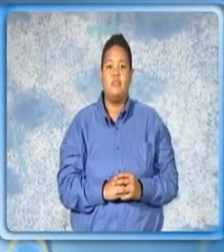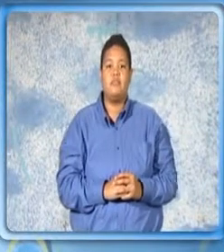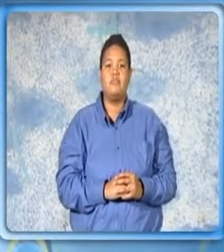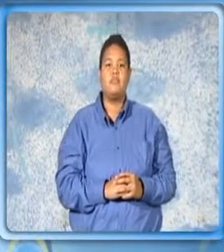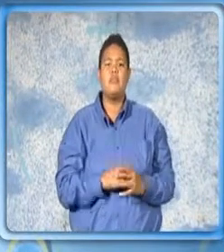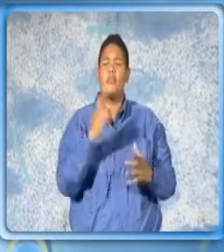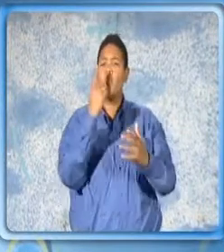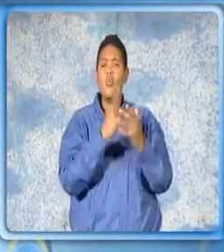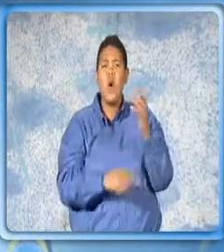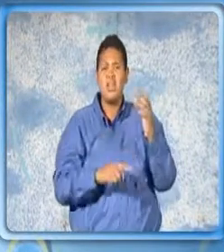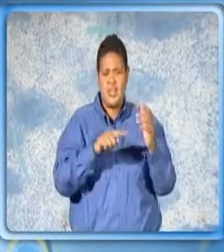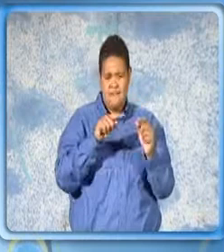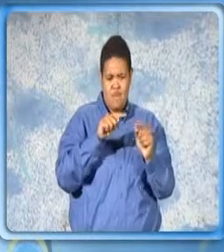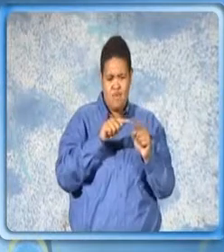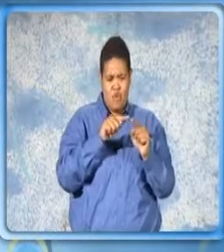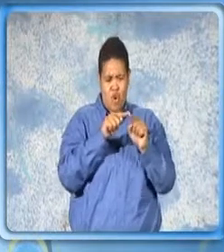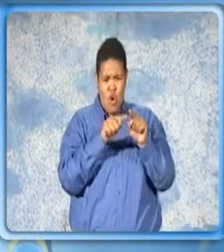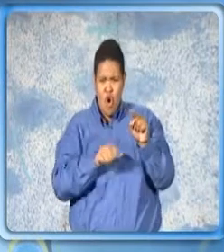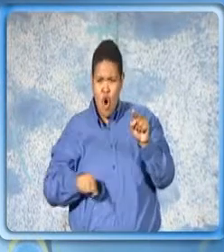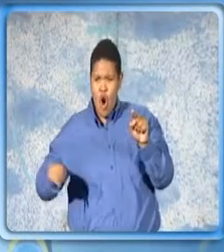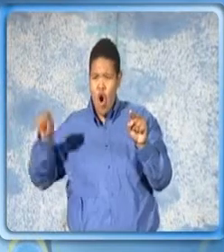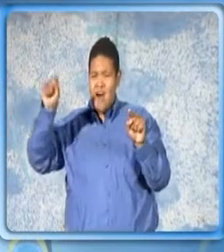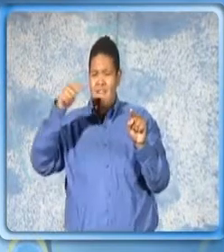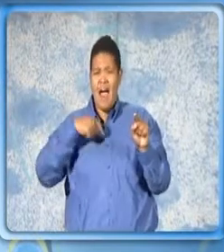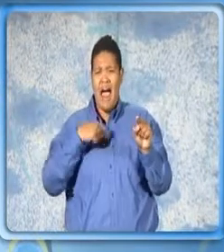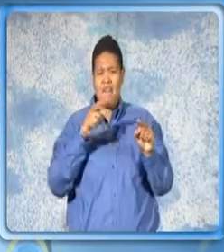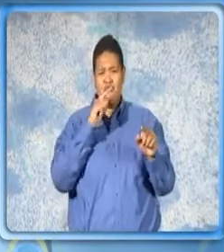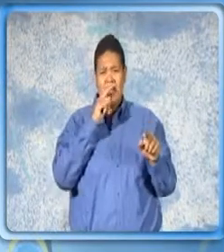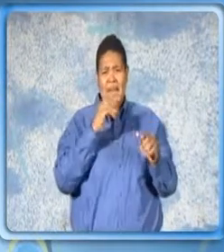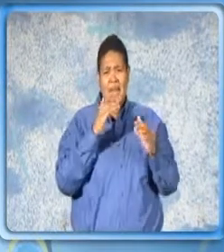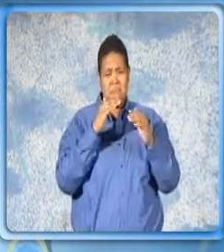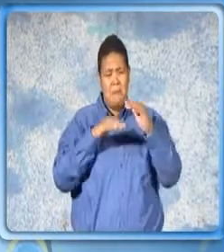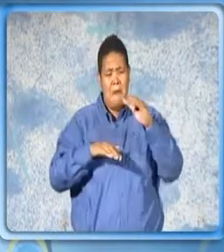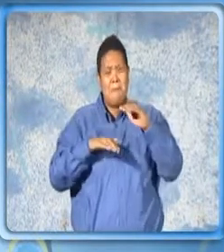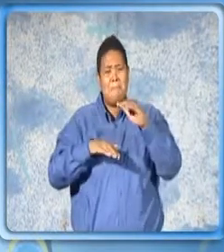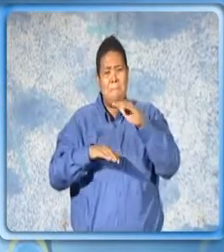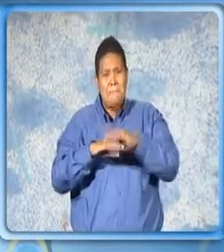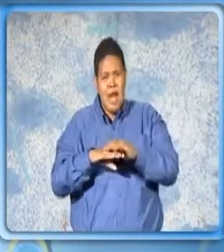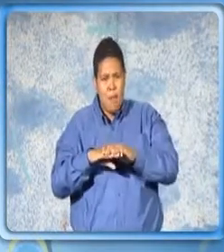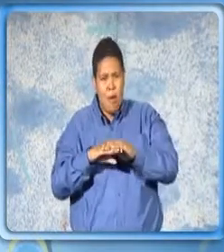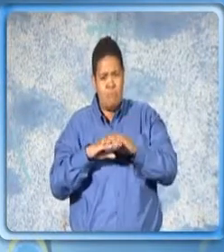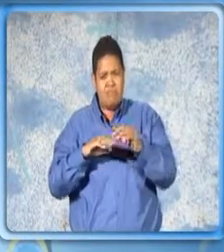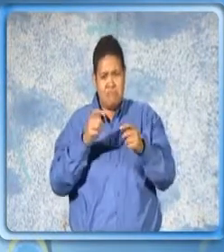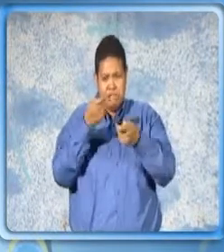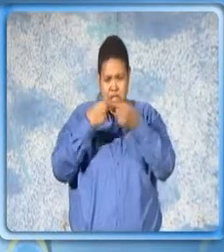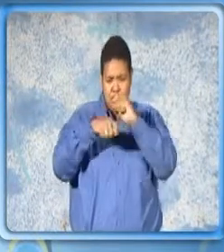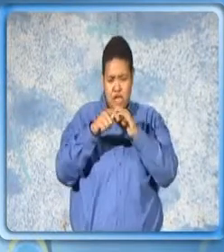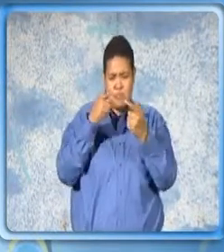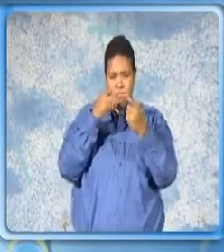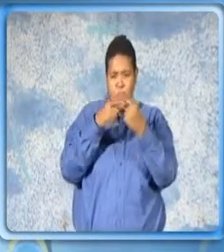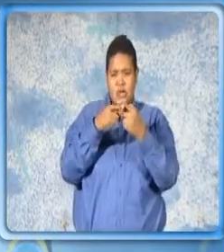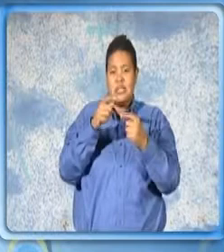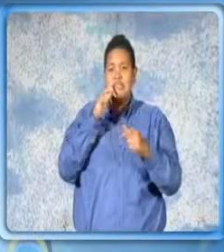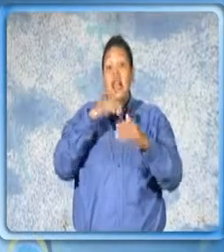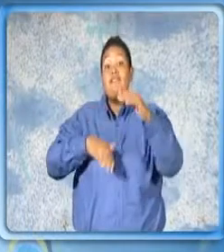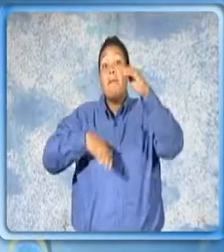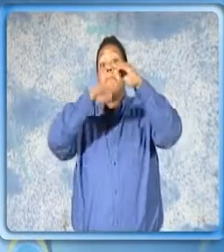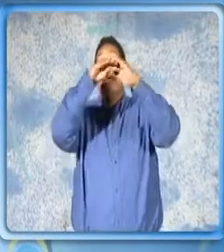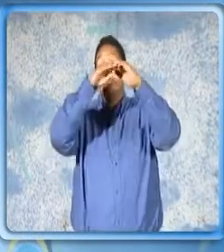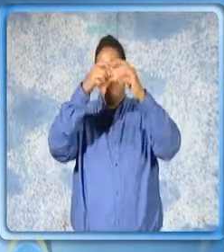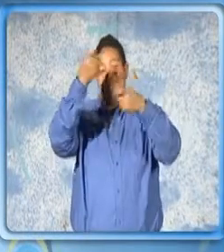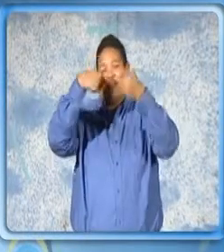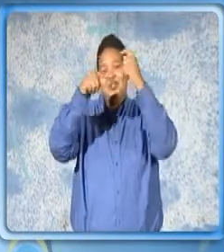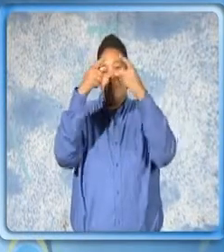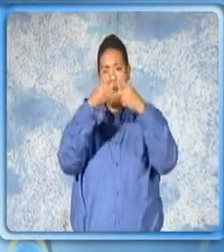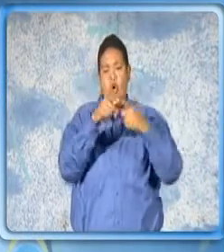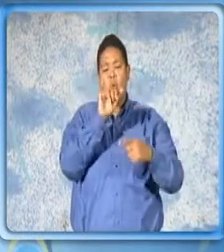What if the curve had a minimum turning point instead of a maximum turning point? Let us look at the graph of the function